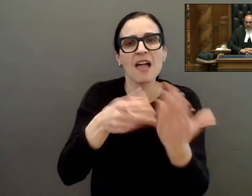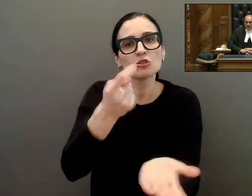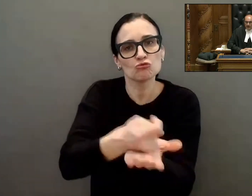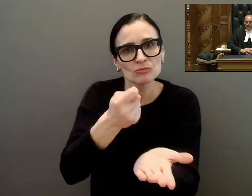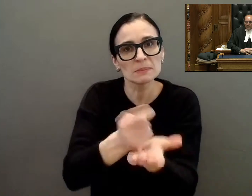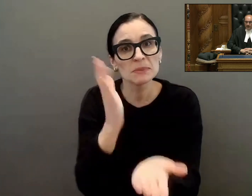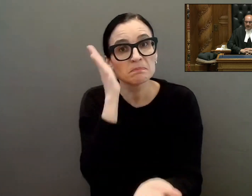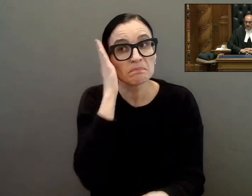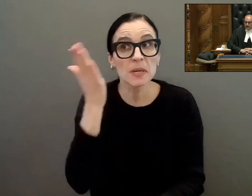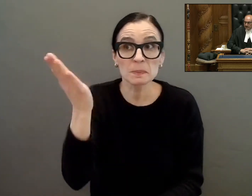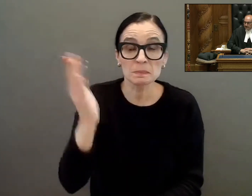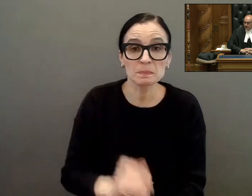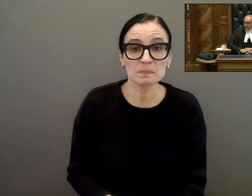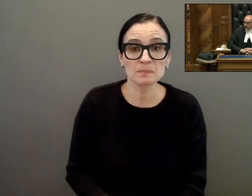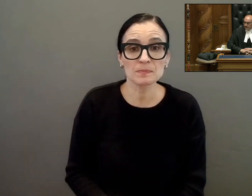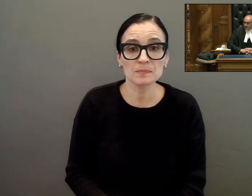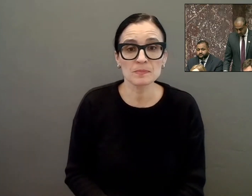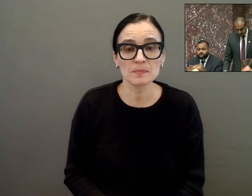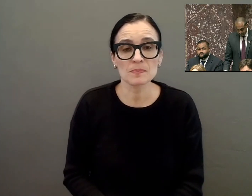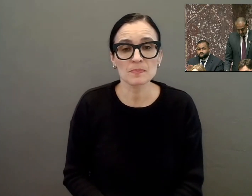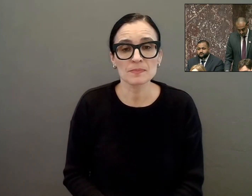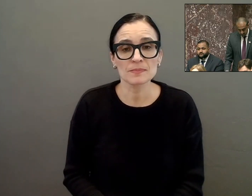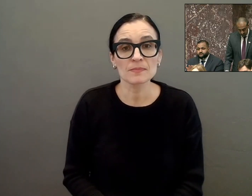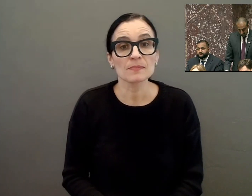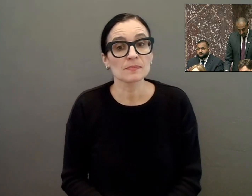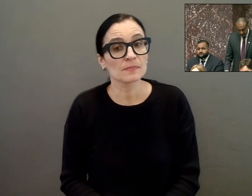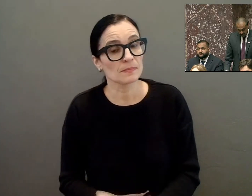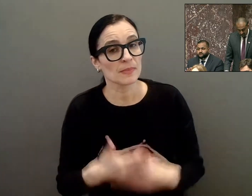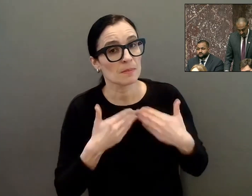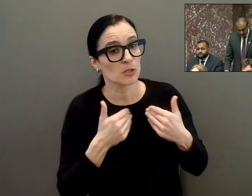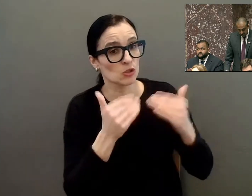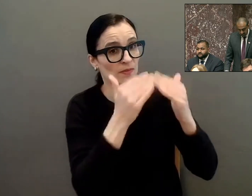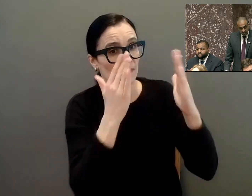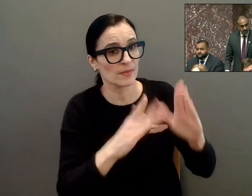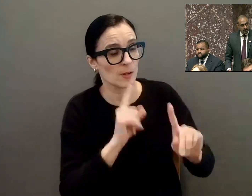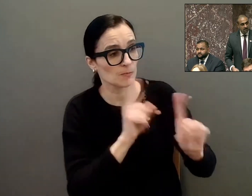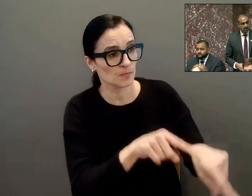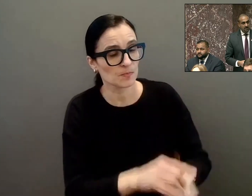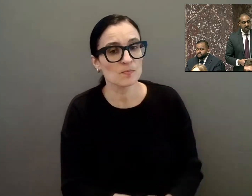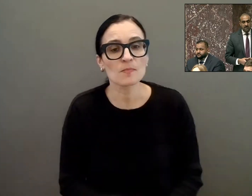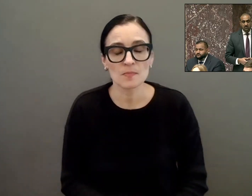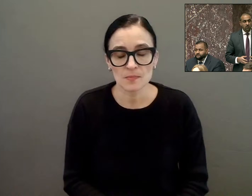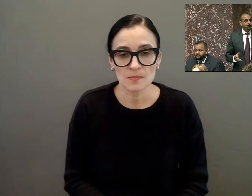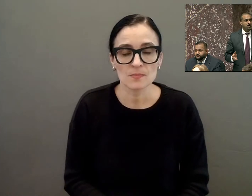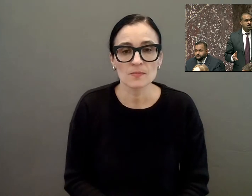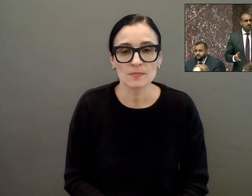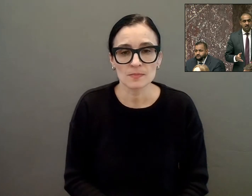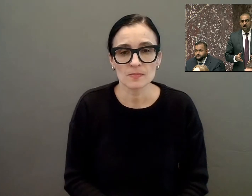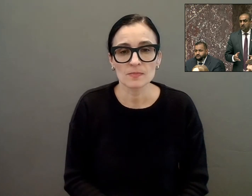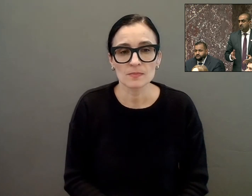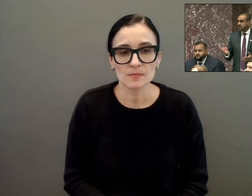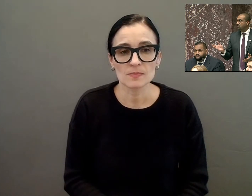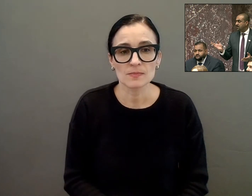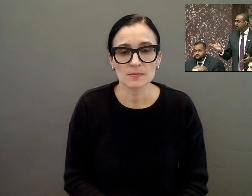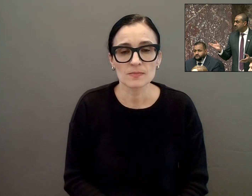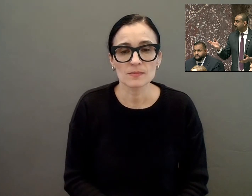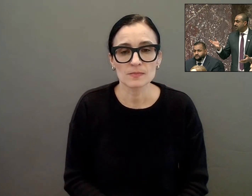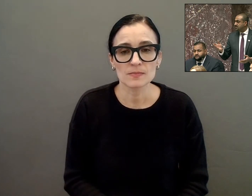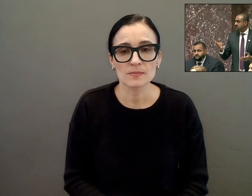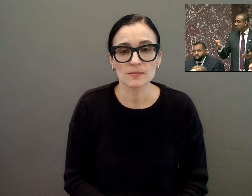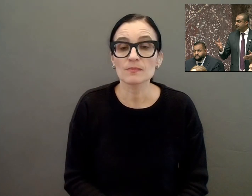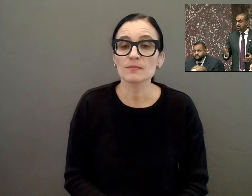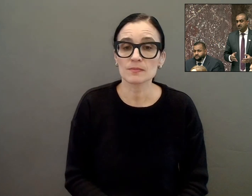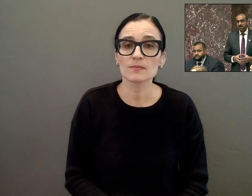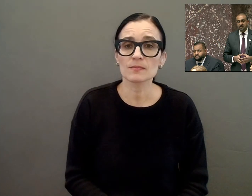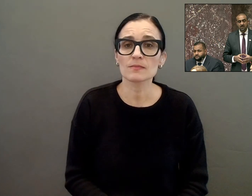Minister of Housing. Thank you, Honourable Speaker. It's refreshing to hear somebody in this